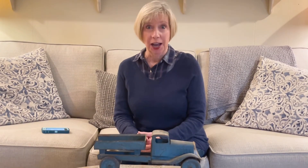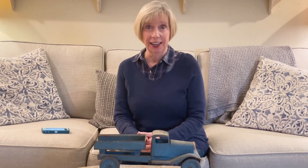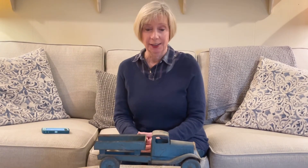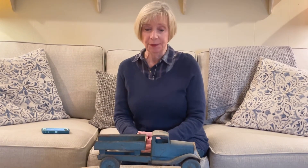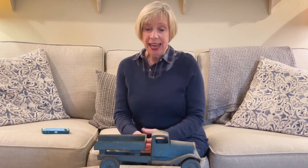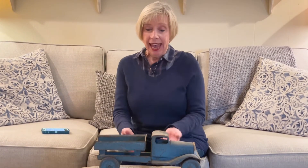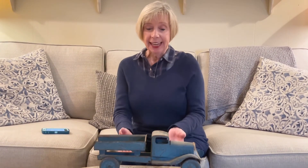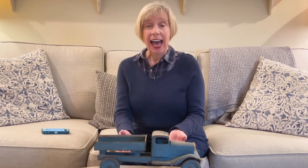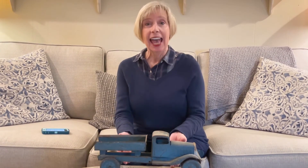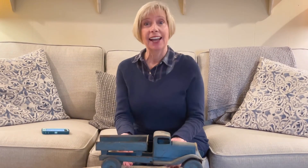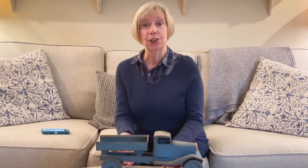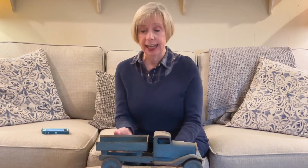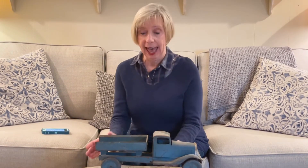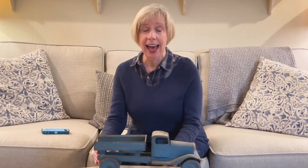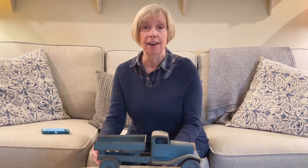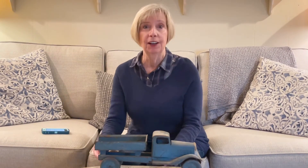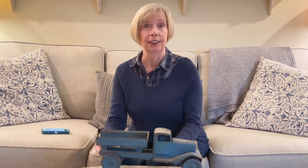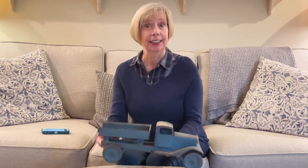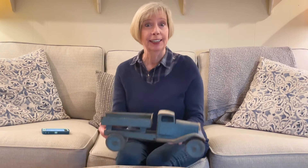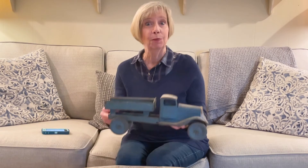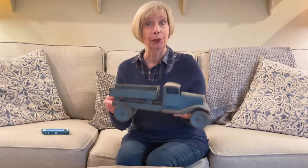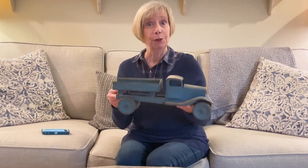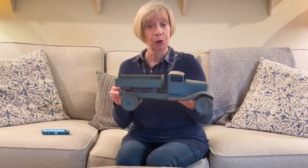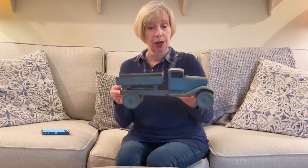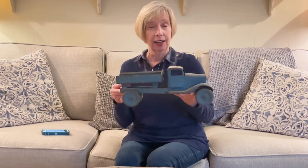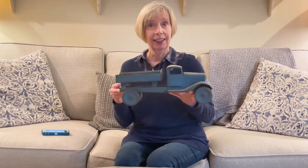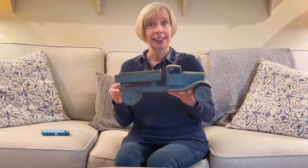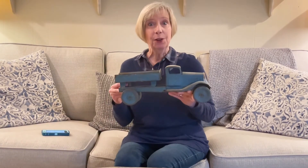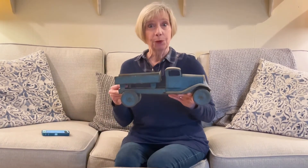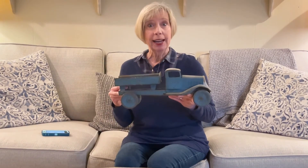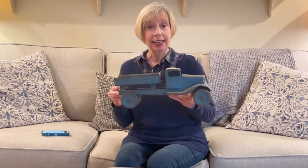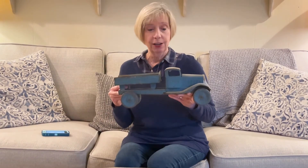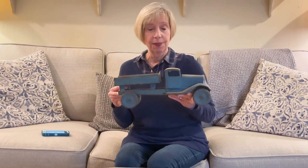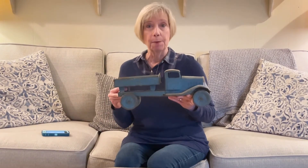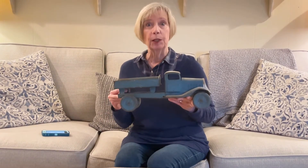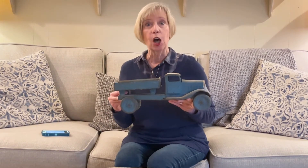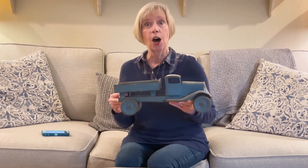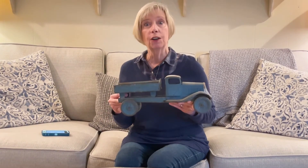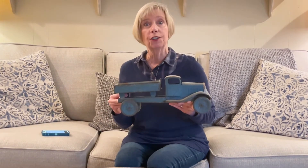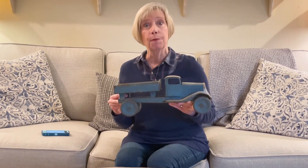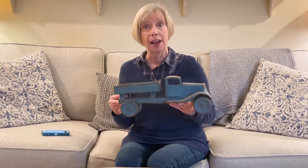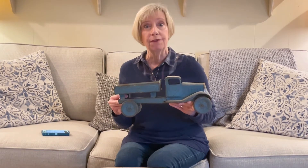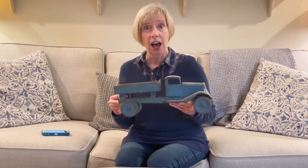Truck. And I actually have a little blue truck right here that belonged to my